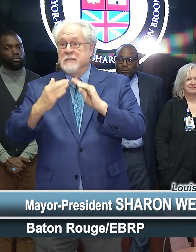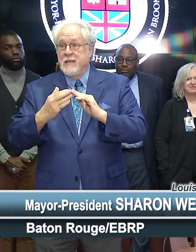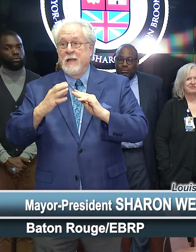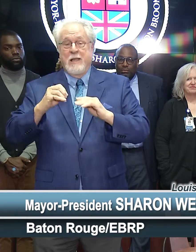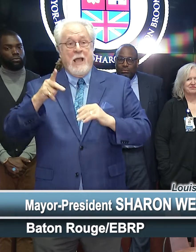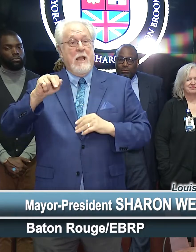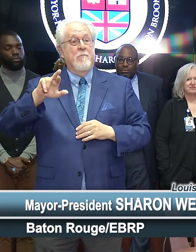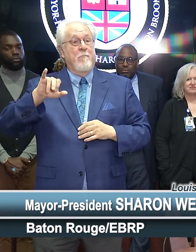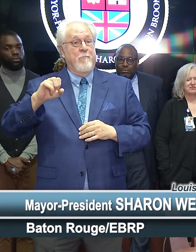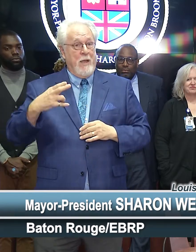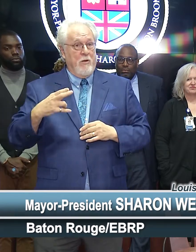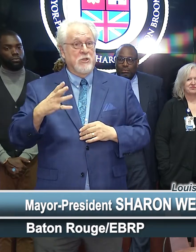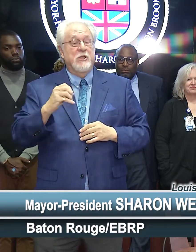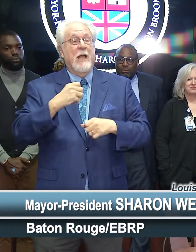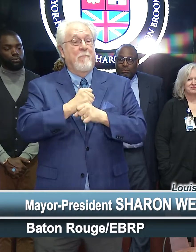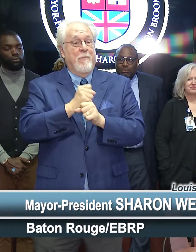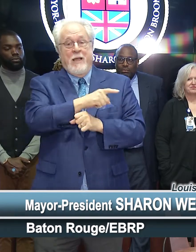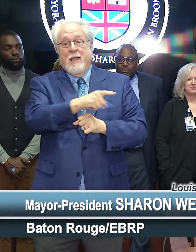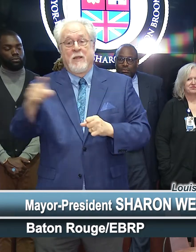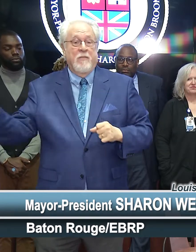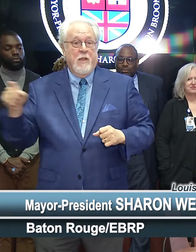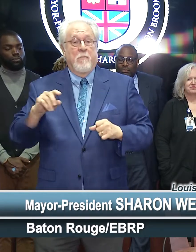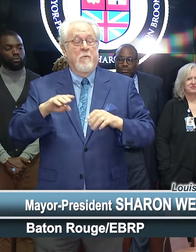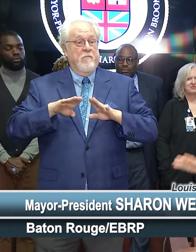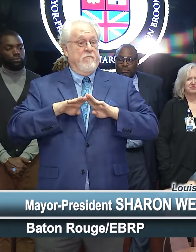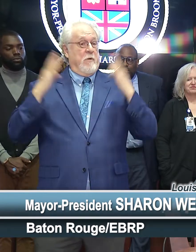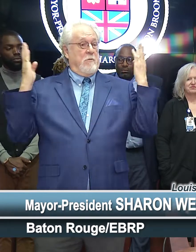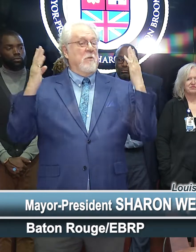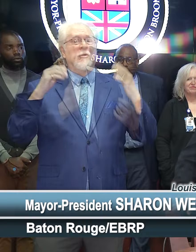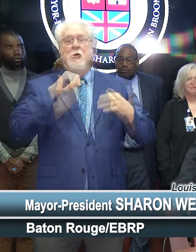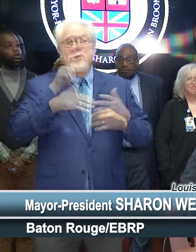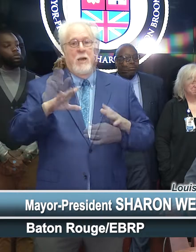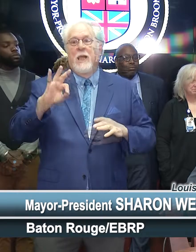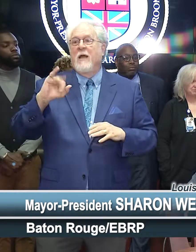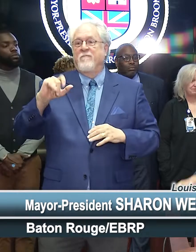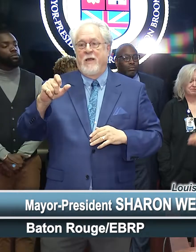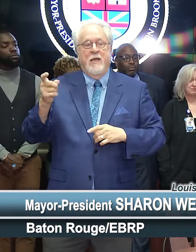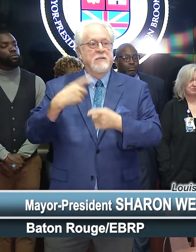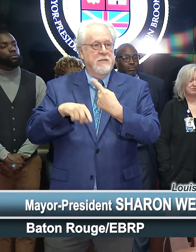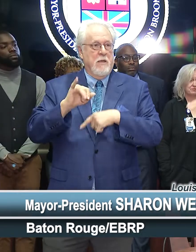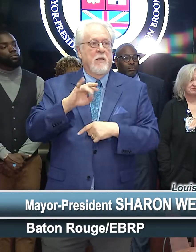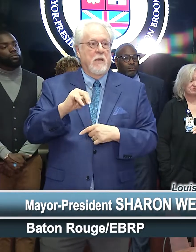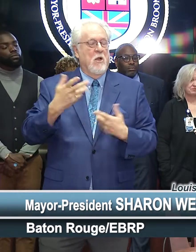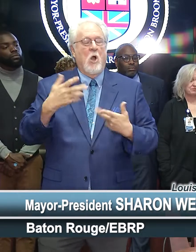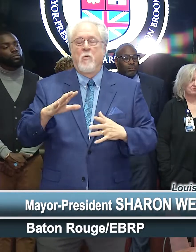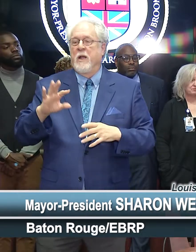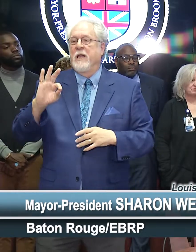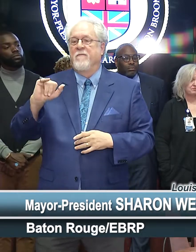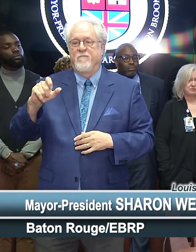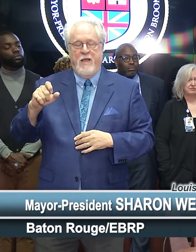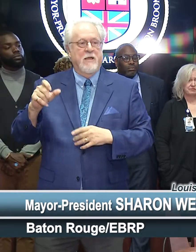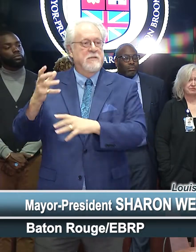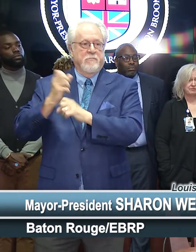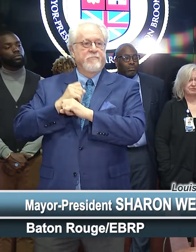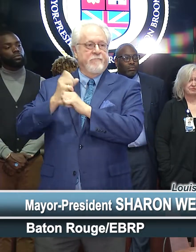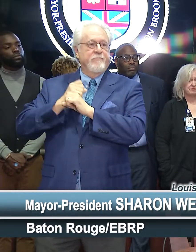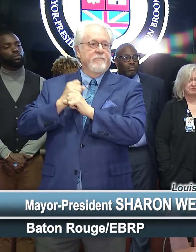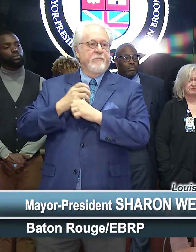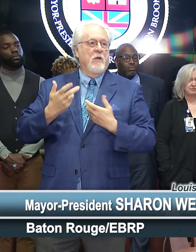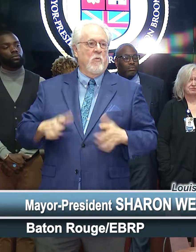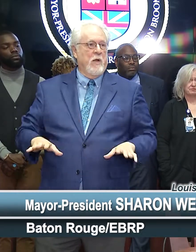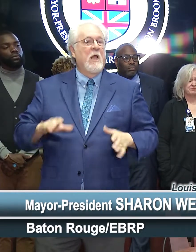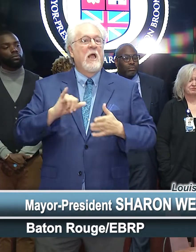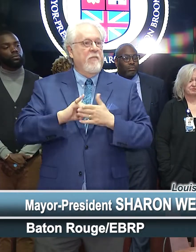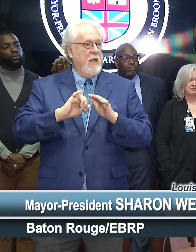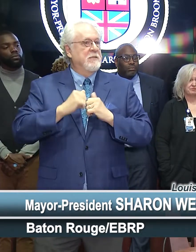and parish and making them vulnerable. So don't do it. So we have faxes coming in already, and